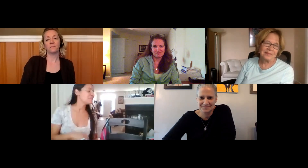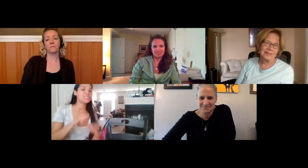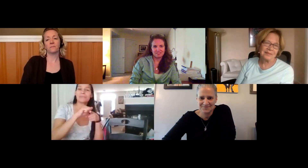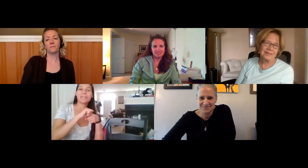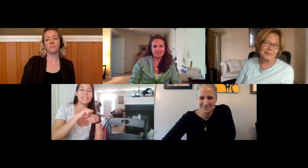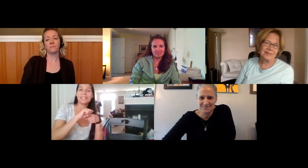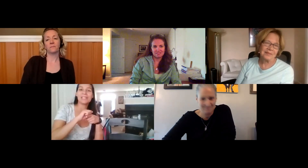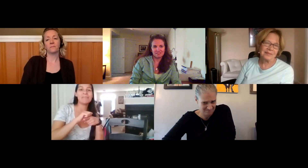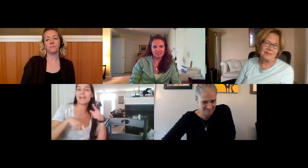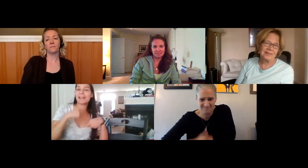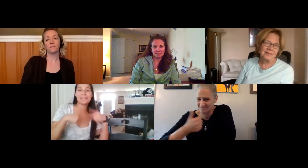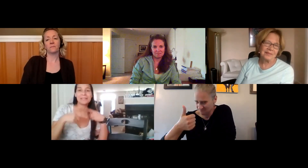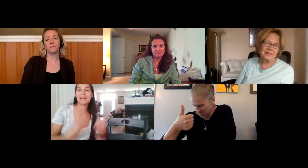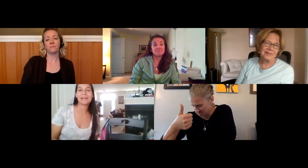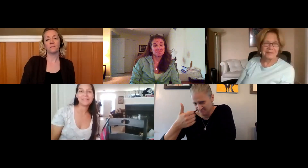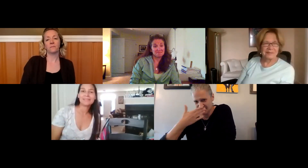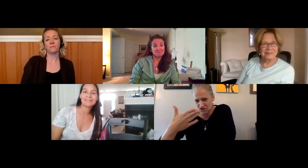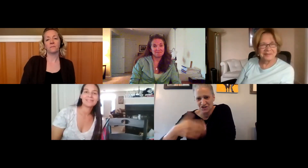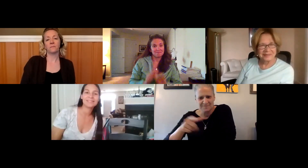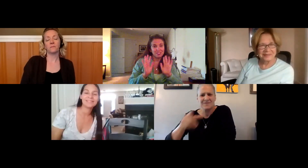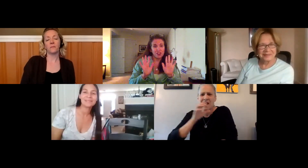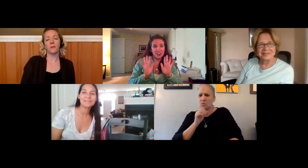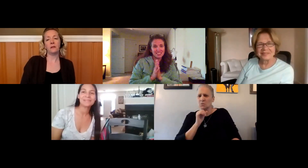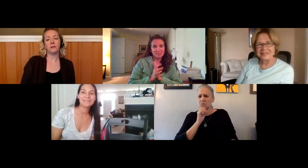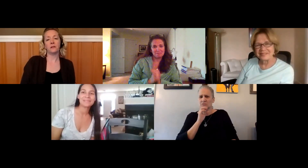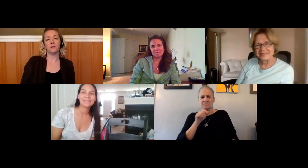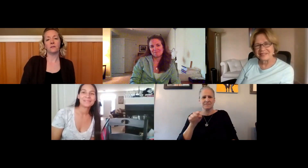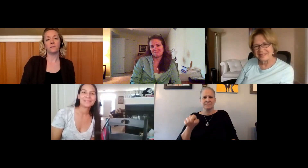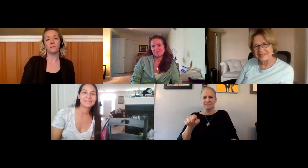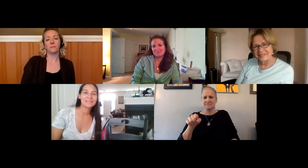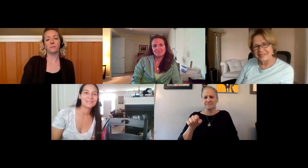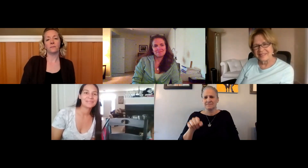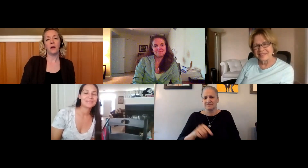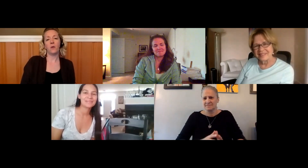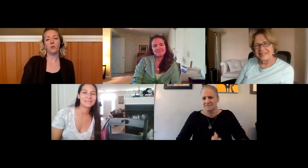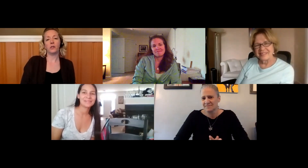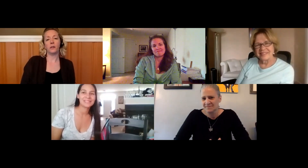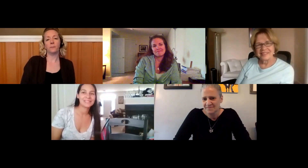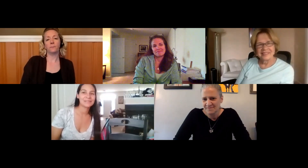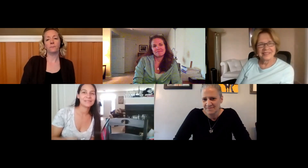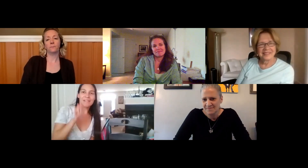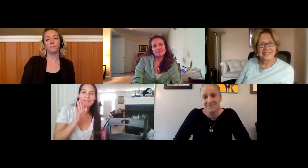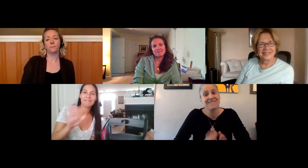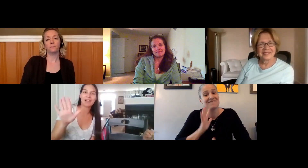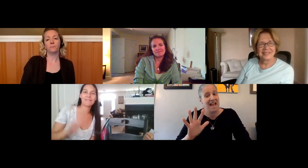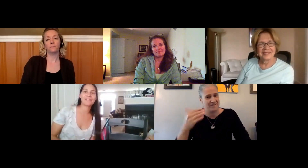going to keep practicing sign. Excellent. How old is she?